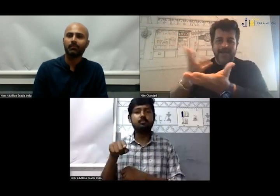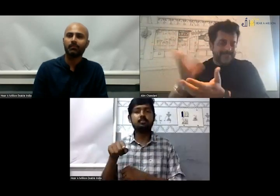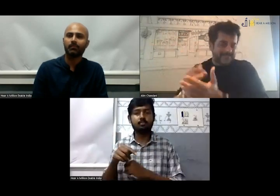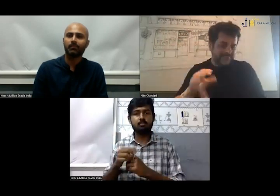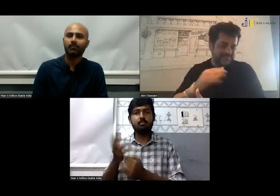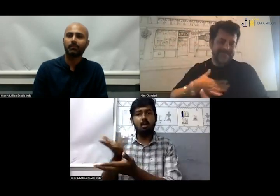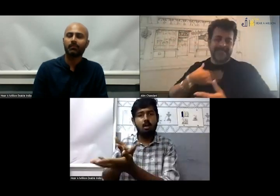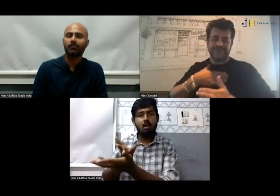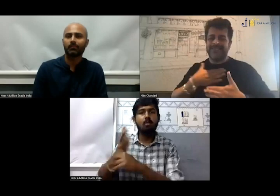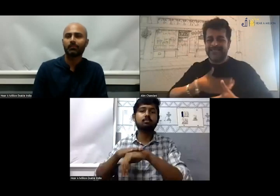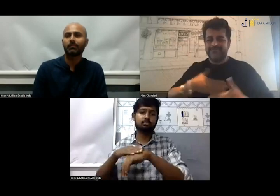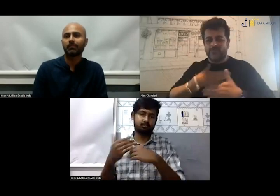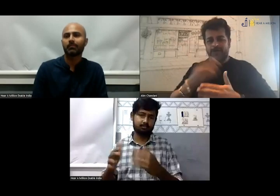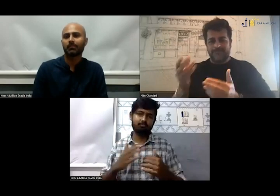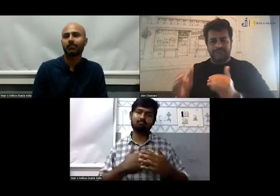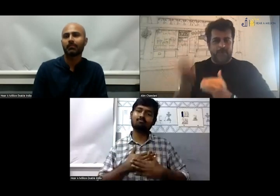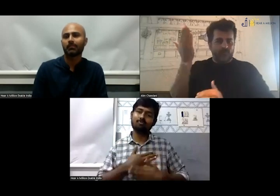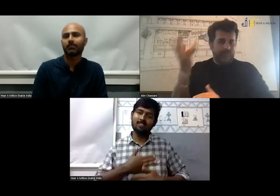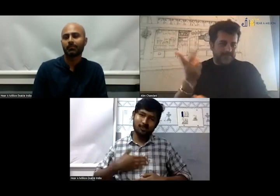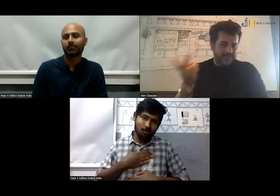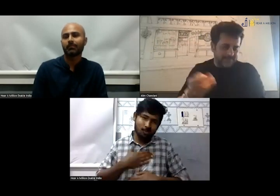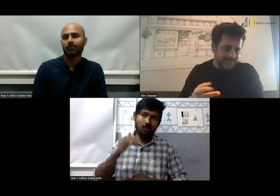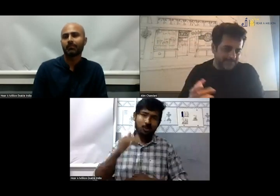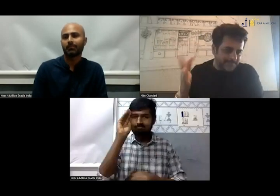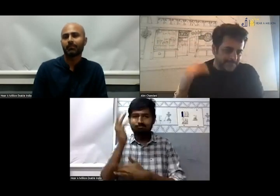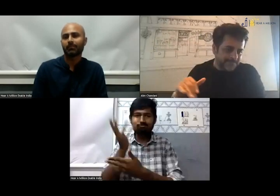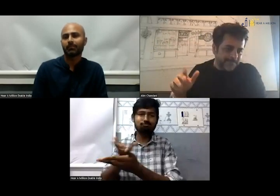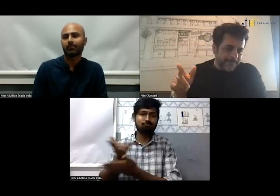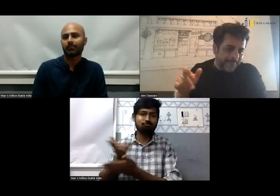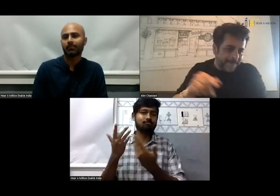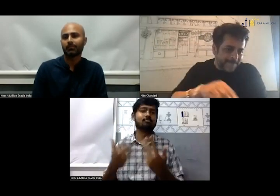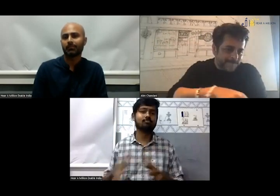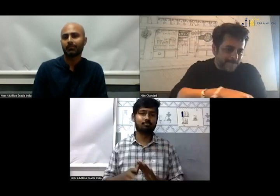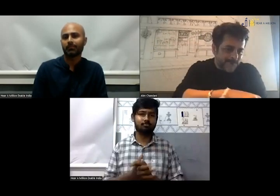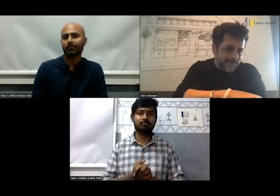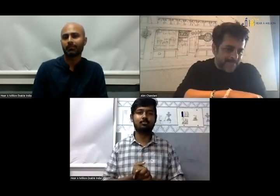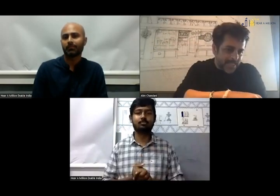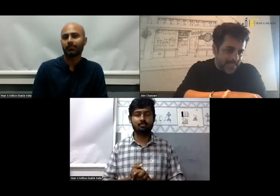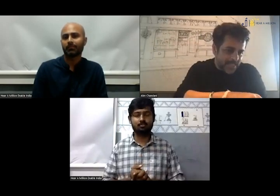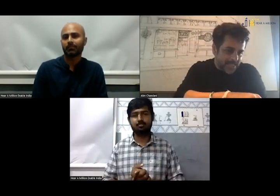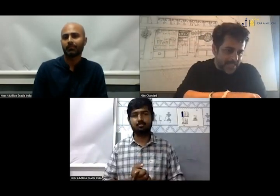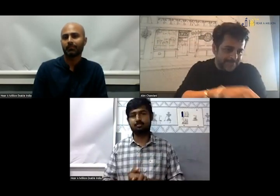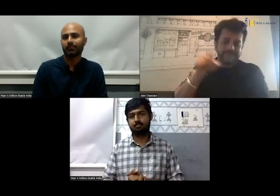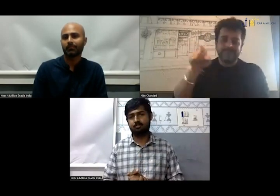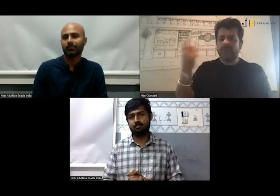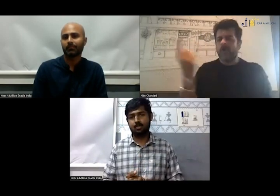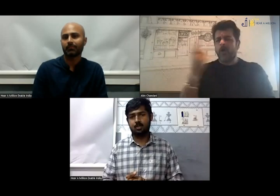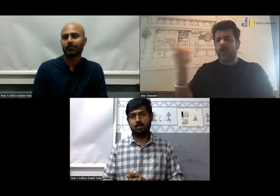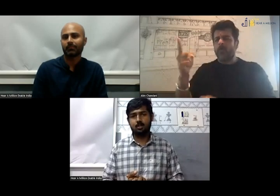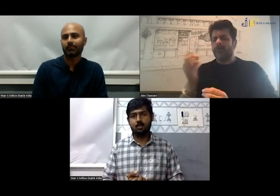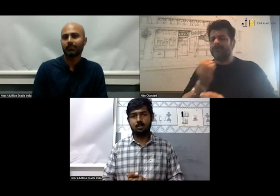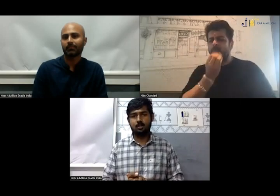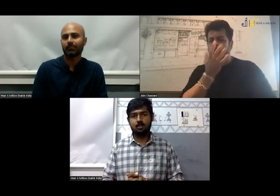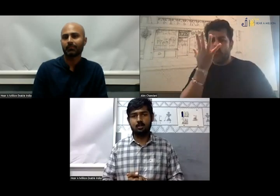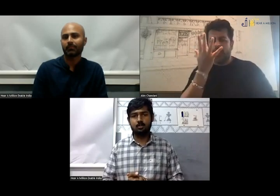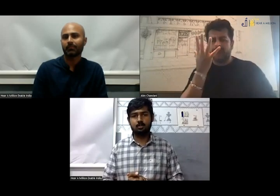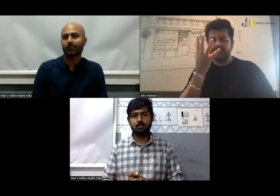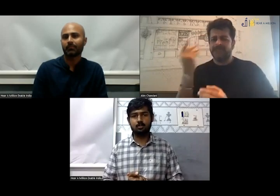are other stories being shared by her of the deaf people, and we enjoyed having a discussion.